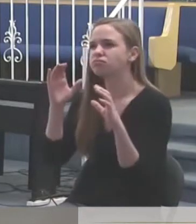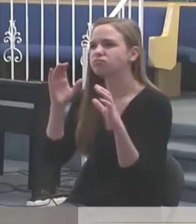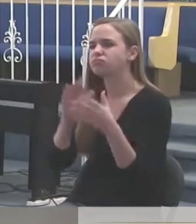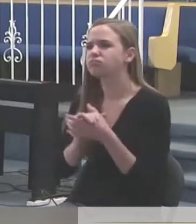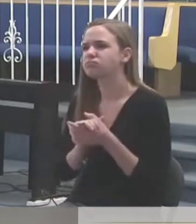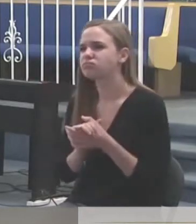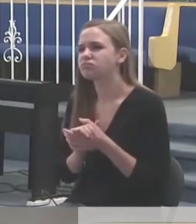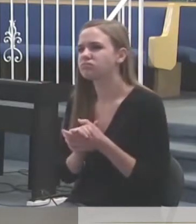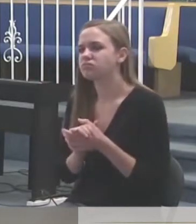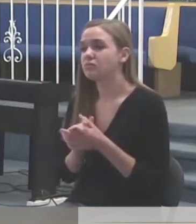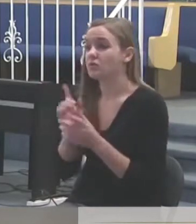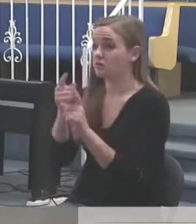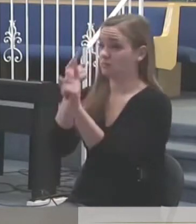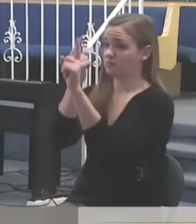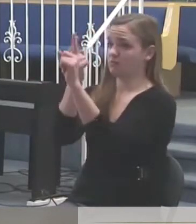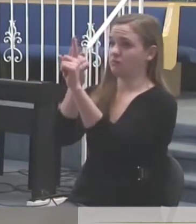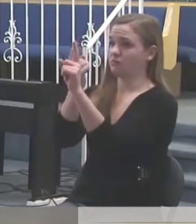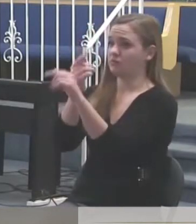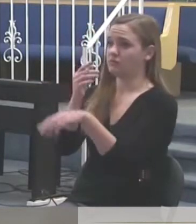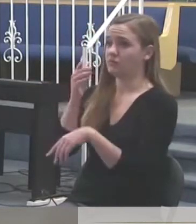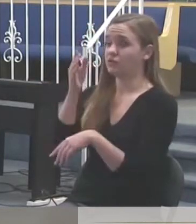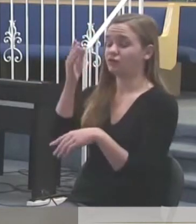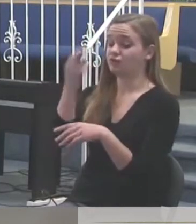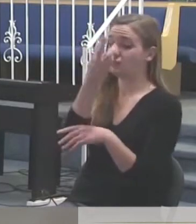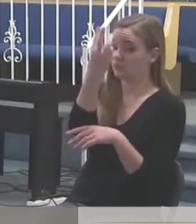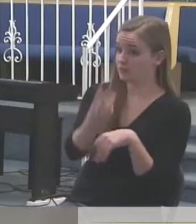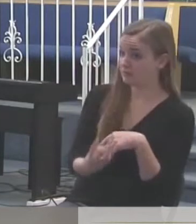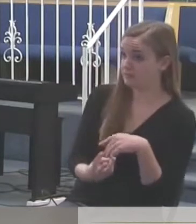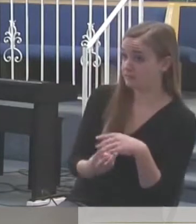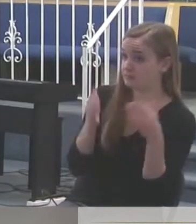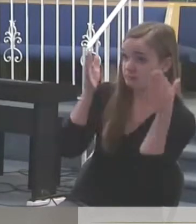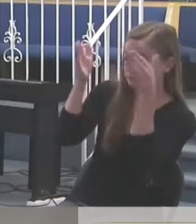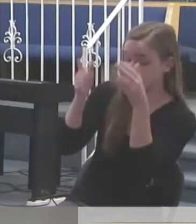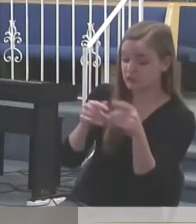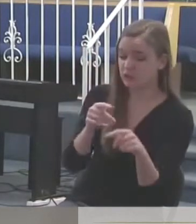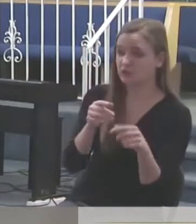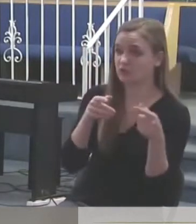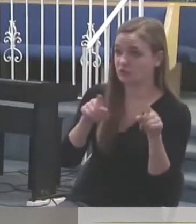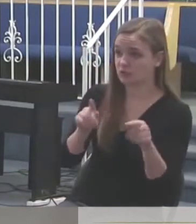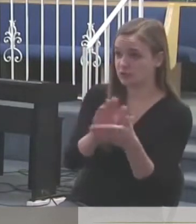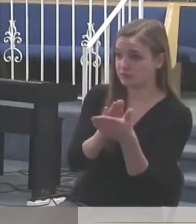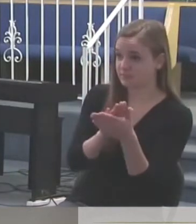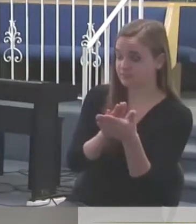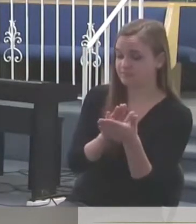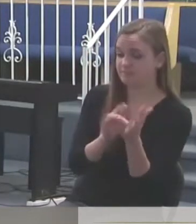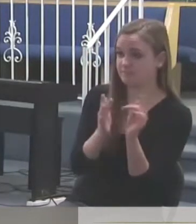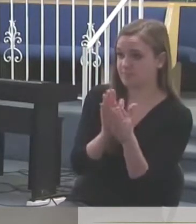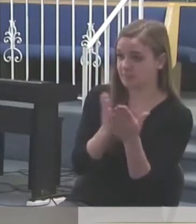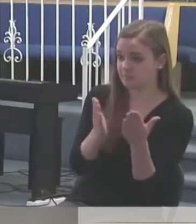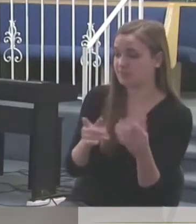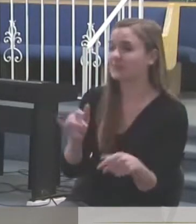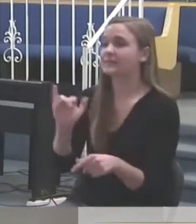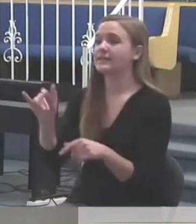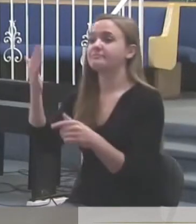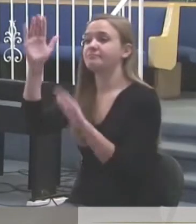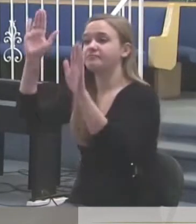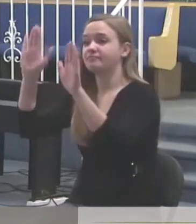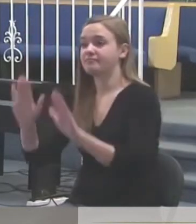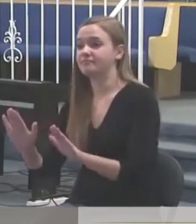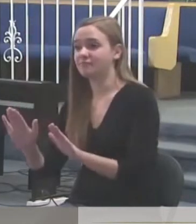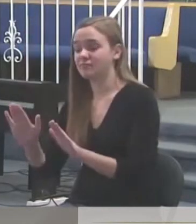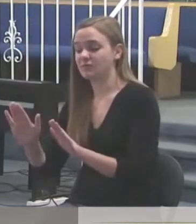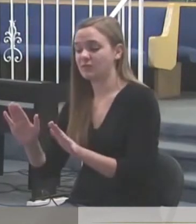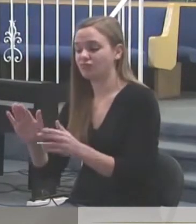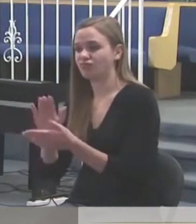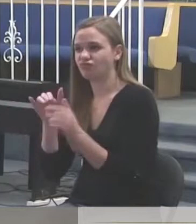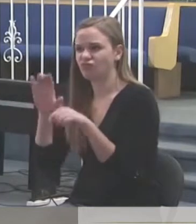But I'm only seeking you on Wednesdays during Bible class and Sunday during church. That's if somebody don't